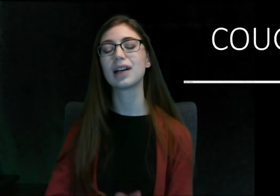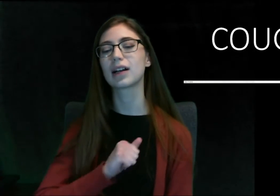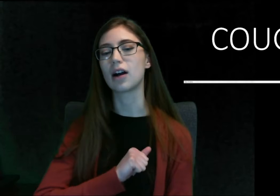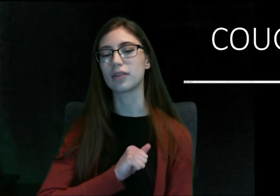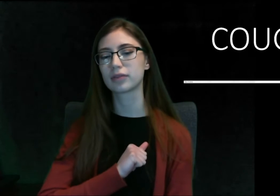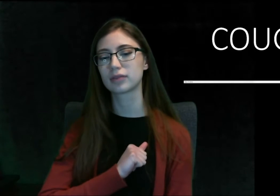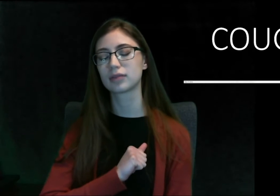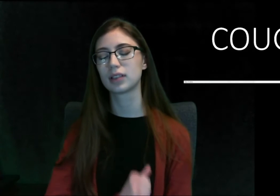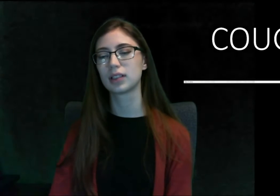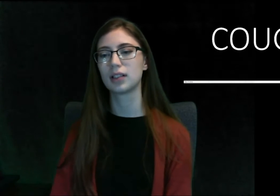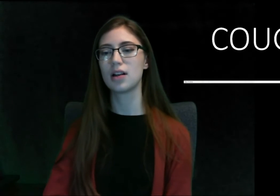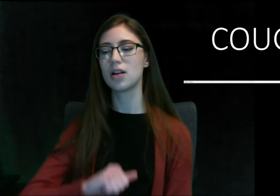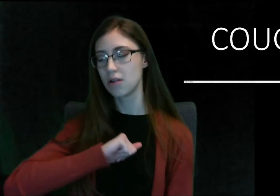cough.